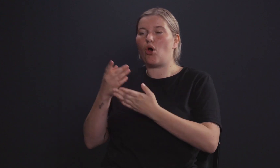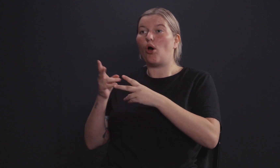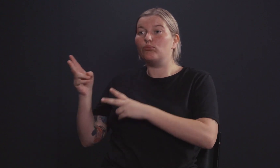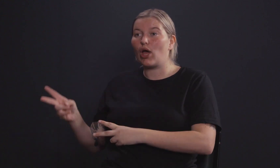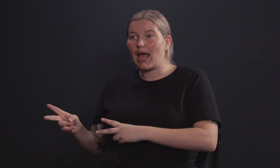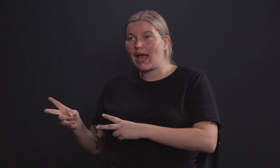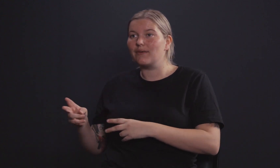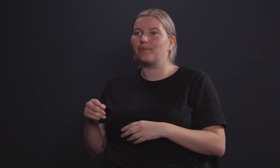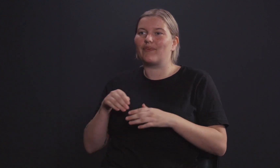on a break.